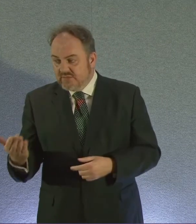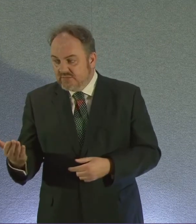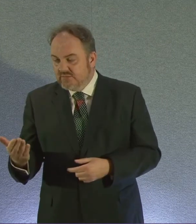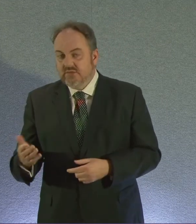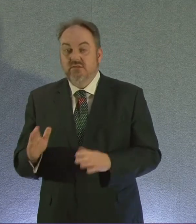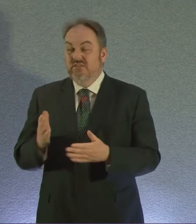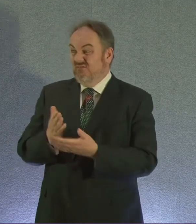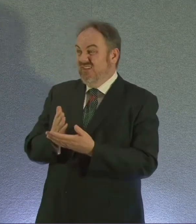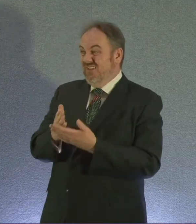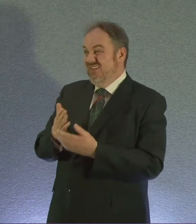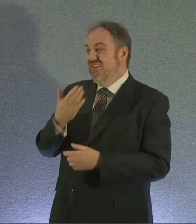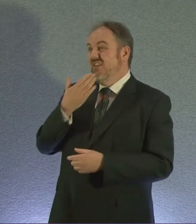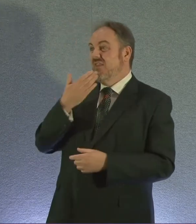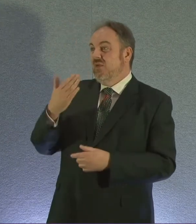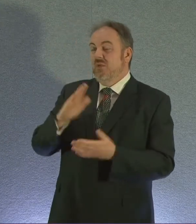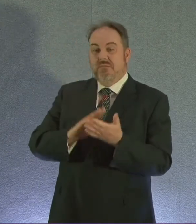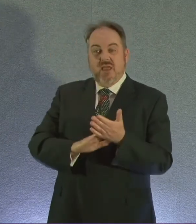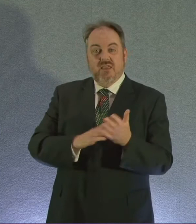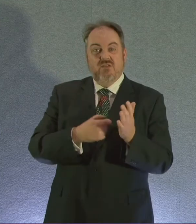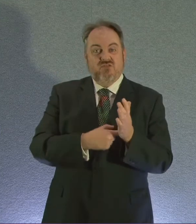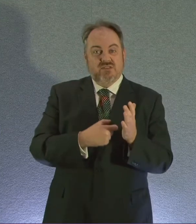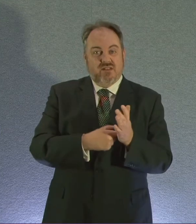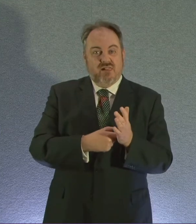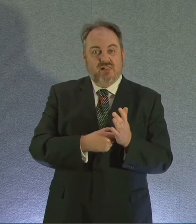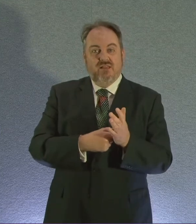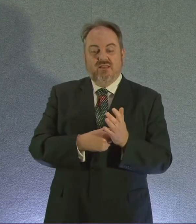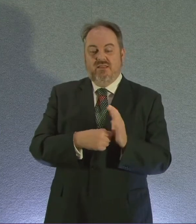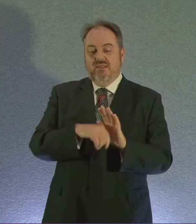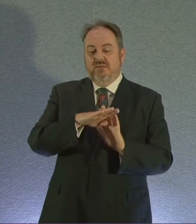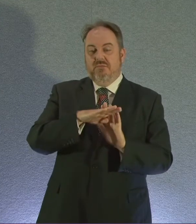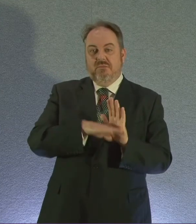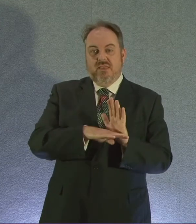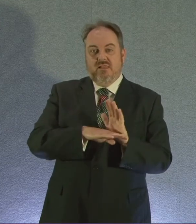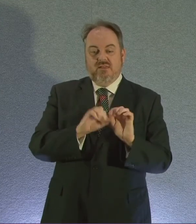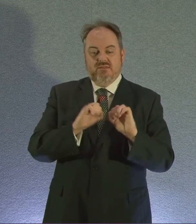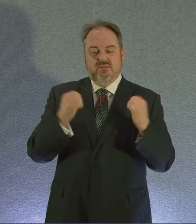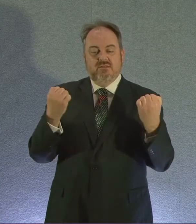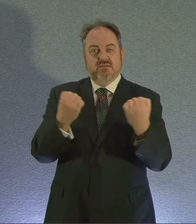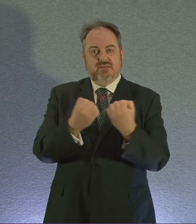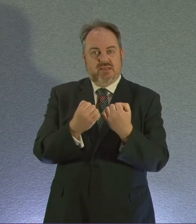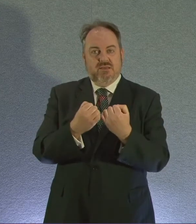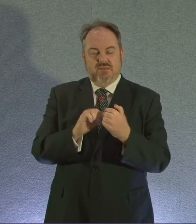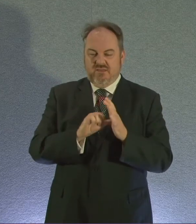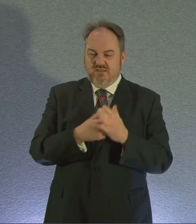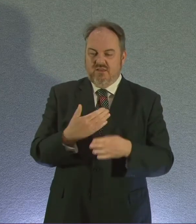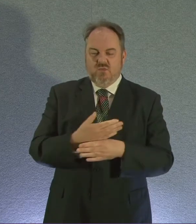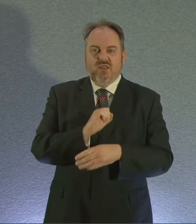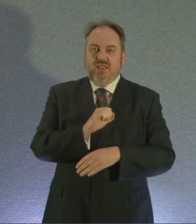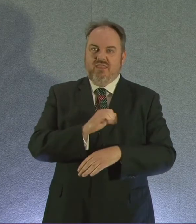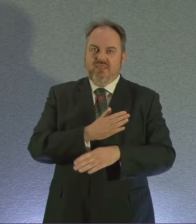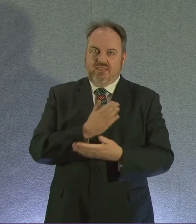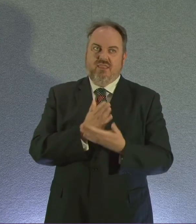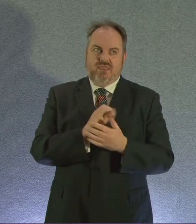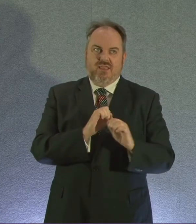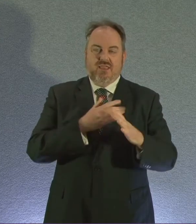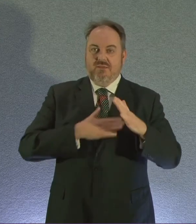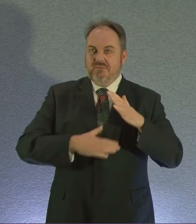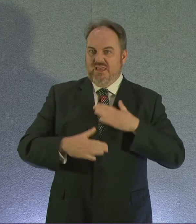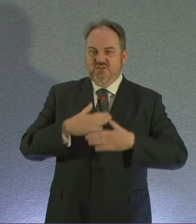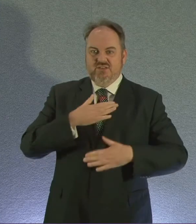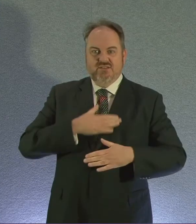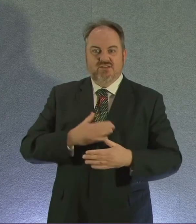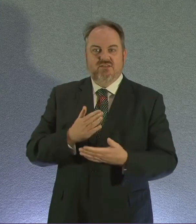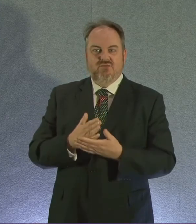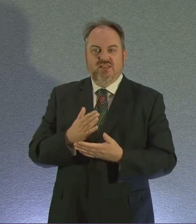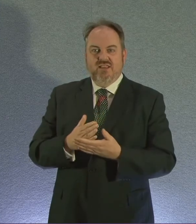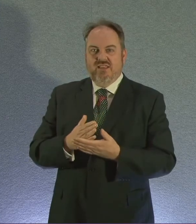my thanks to Mike Russell and the Bill team and all the officials who made this possible, and for their patience. This is not my natural sphere